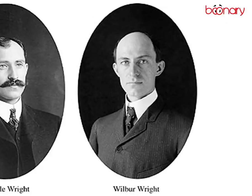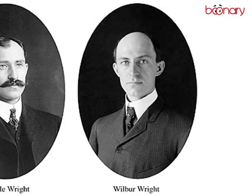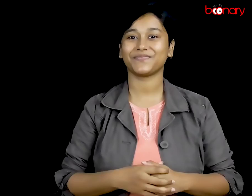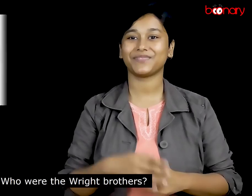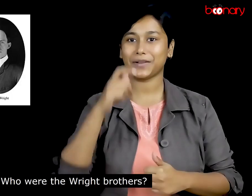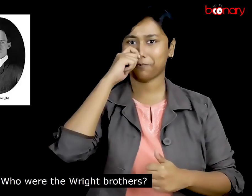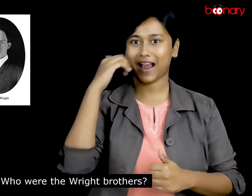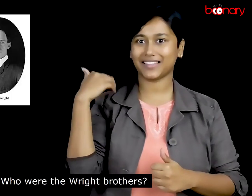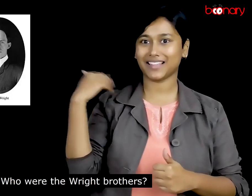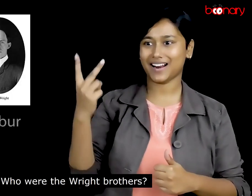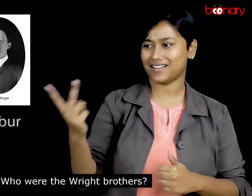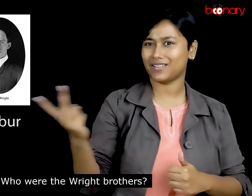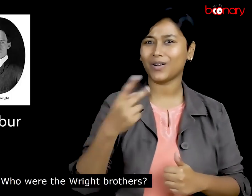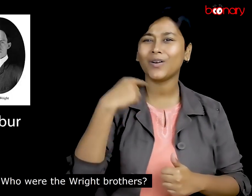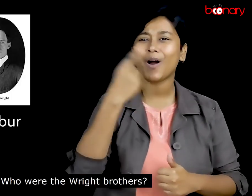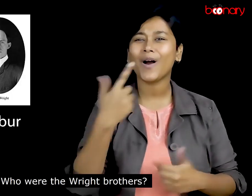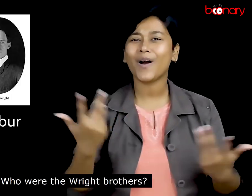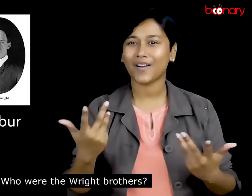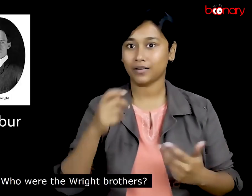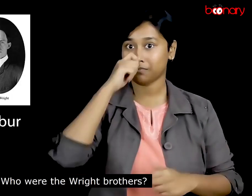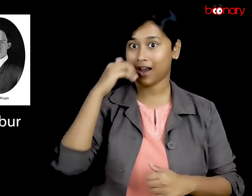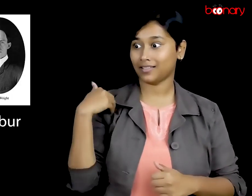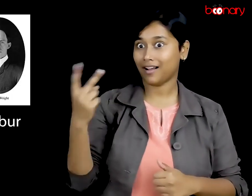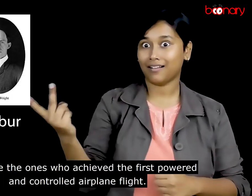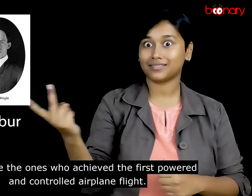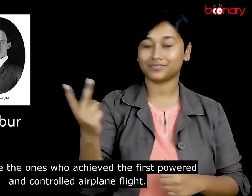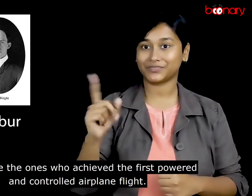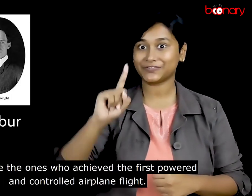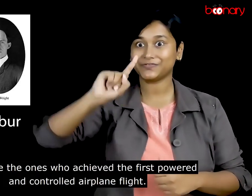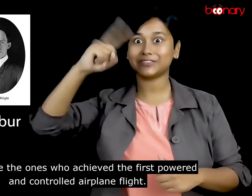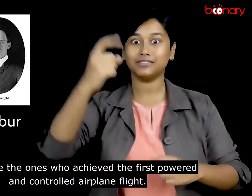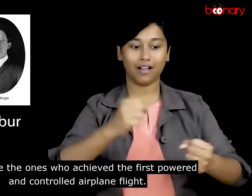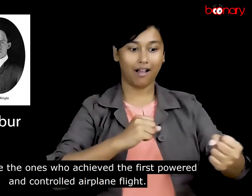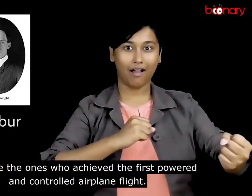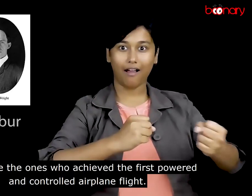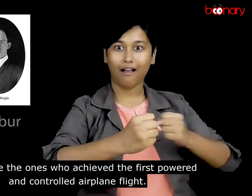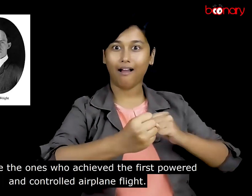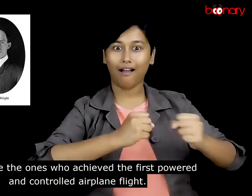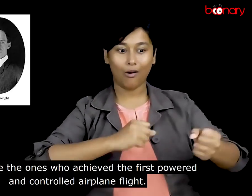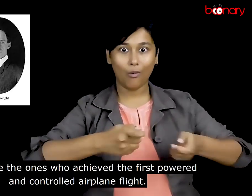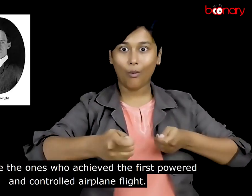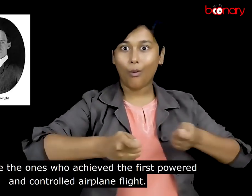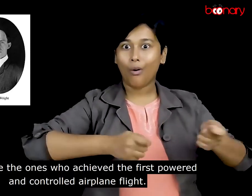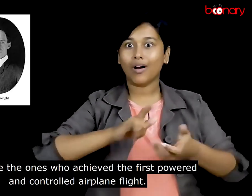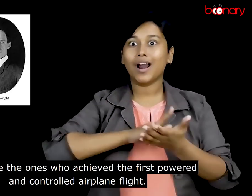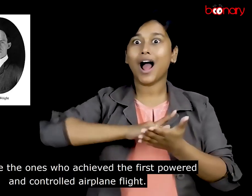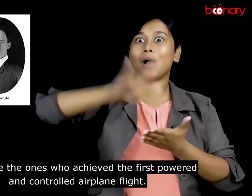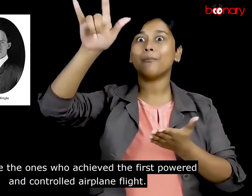Who were the Wright brothers? They were the ones who achieved the first powered and